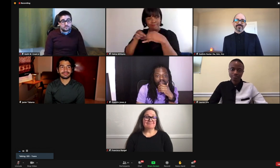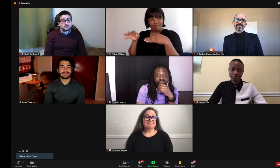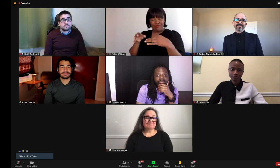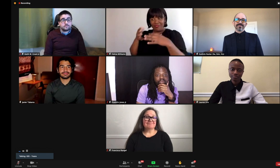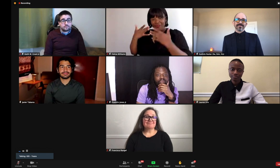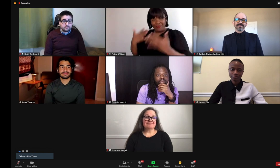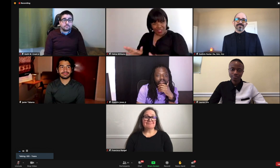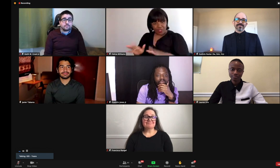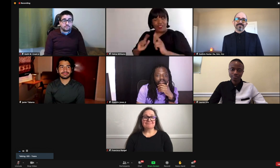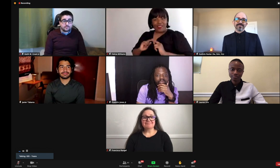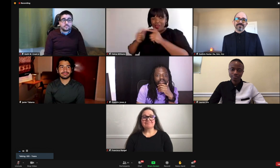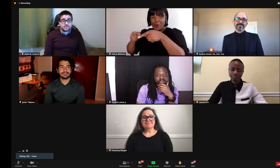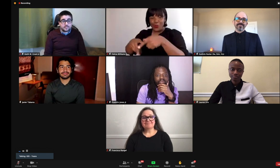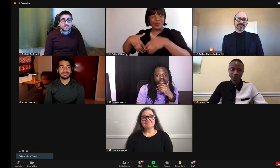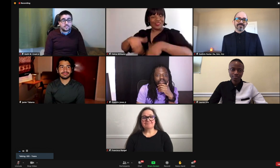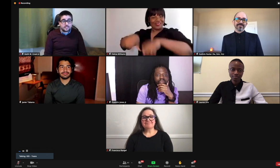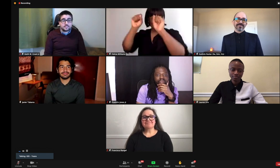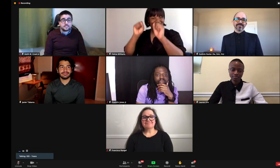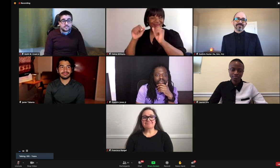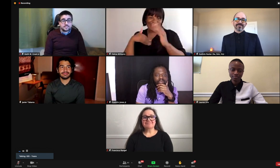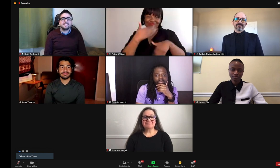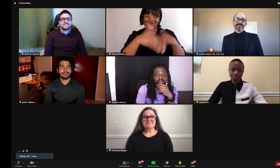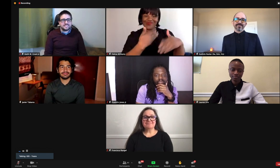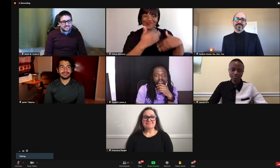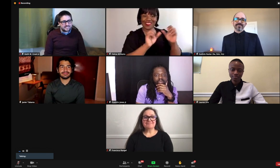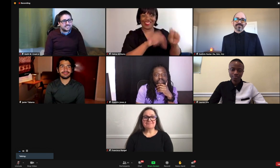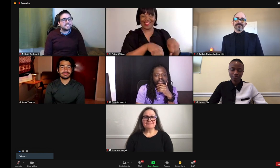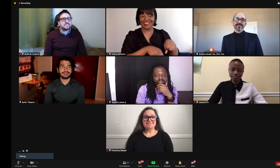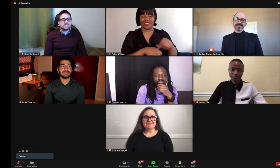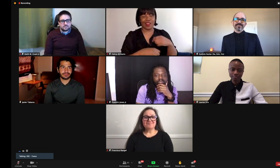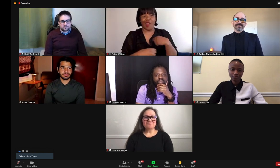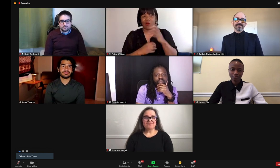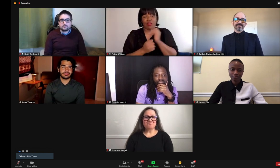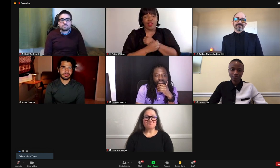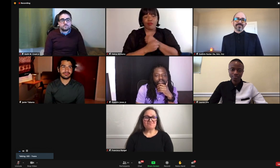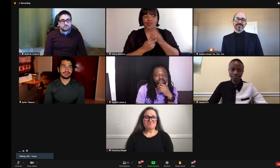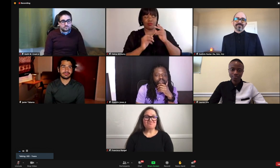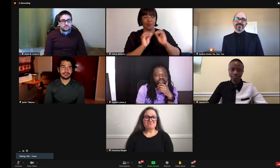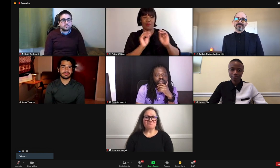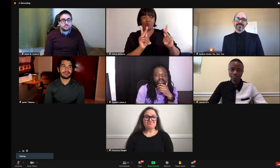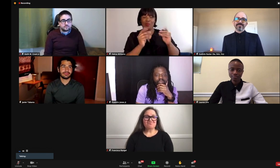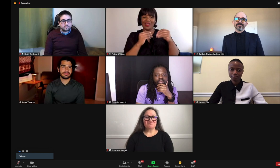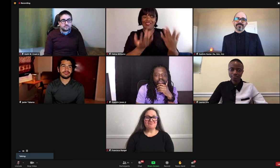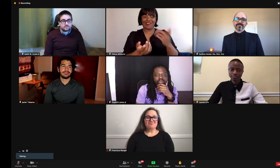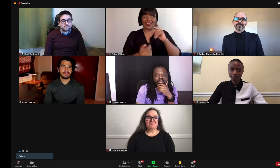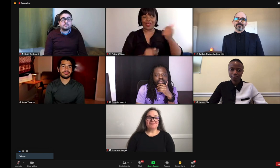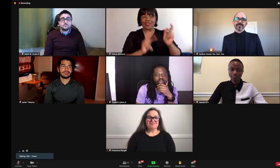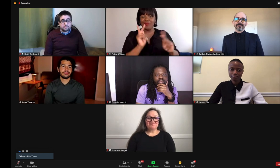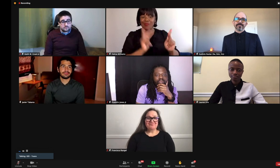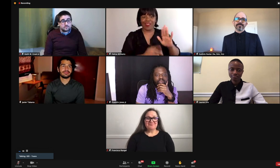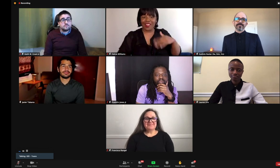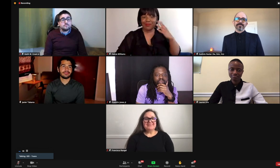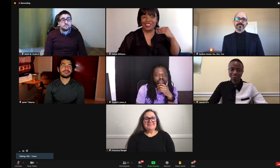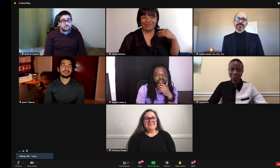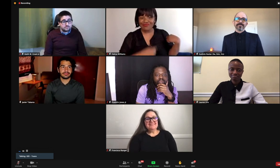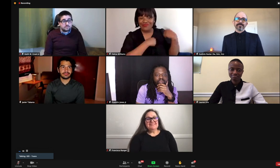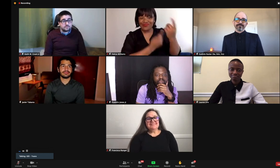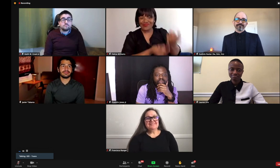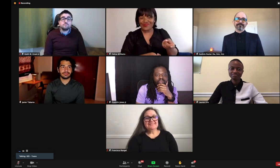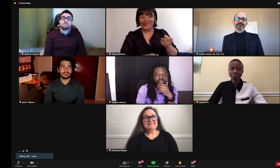can give that artistic input and consult and we can pass the torch. You know, I'd love to see more opportunities for other people who